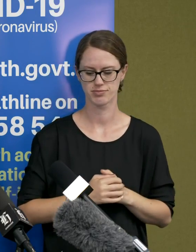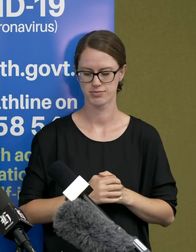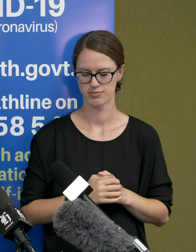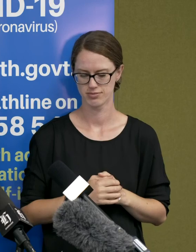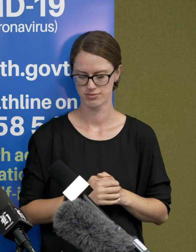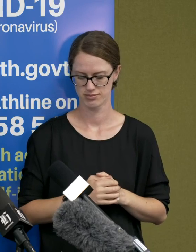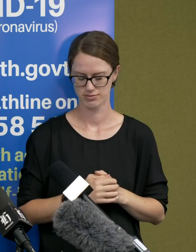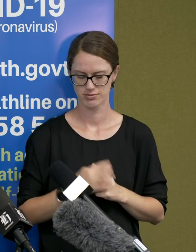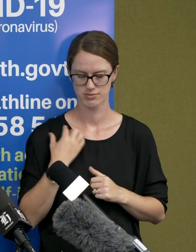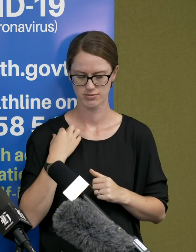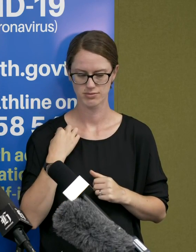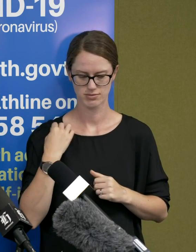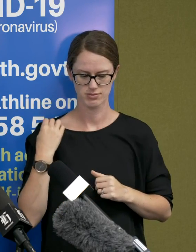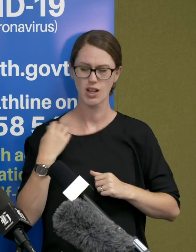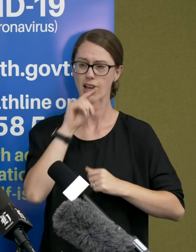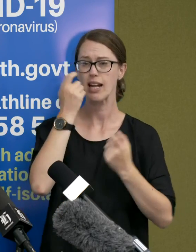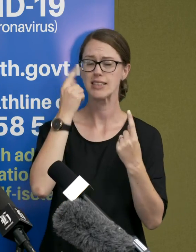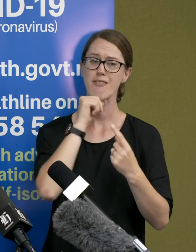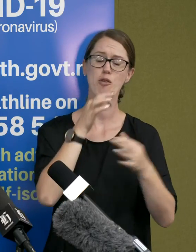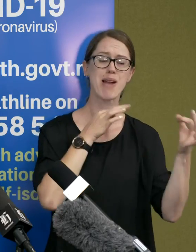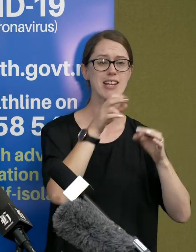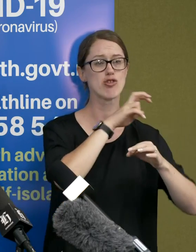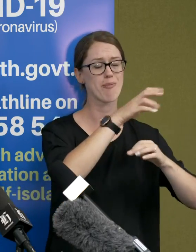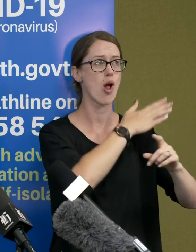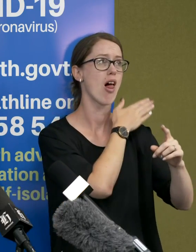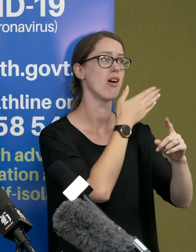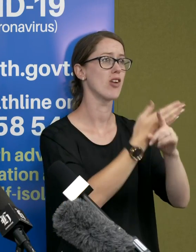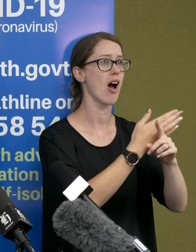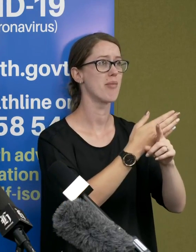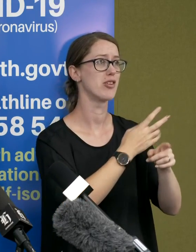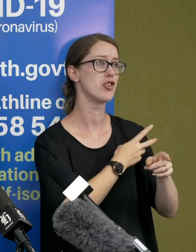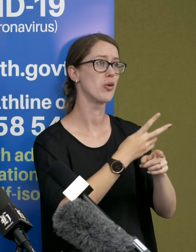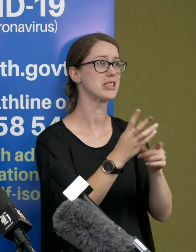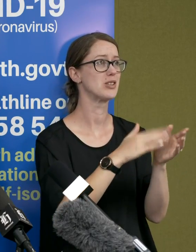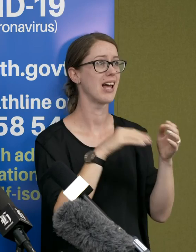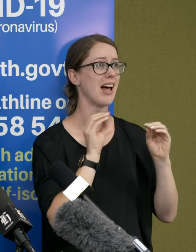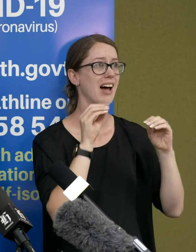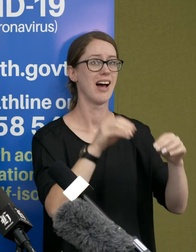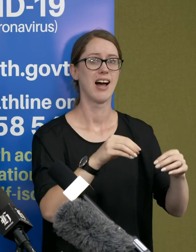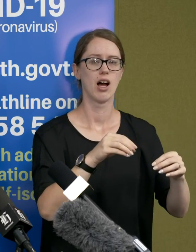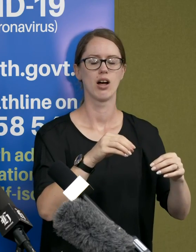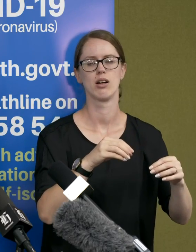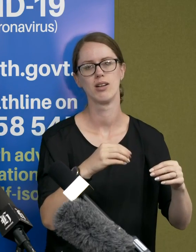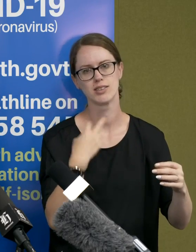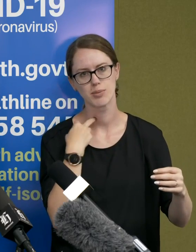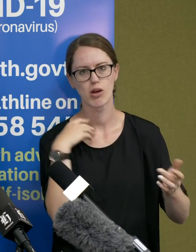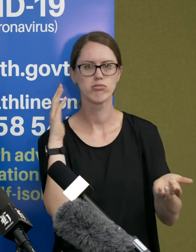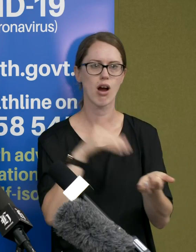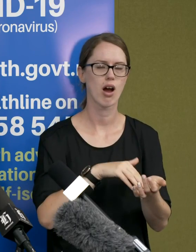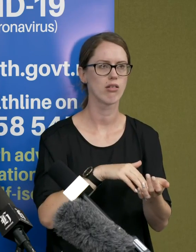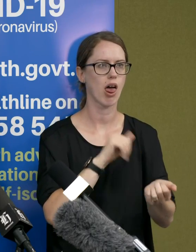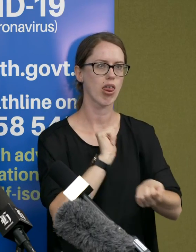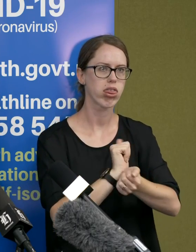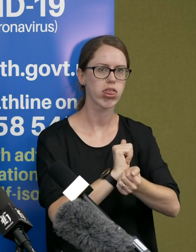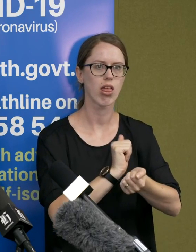I can understand why someone who might have planned a trip for a long time, for 2 weeks to New Zealand, might be disappointed to arrive and